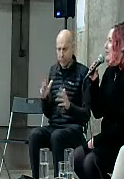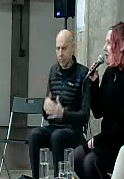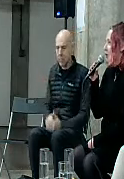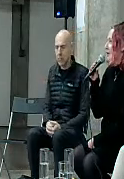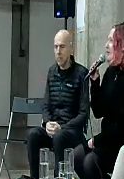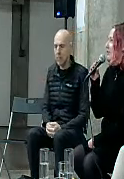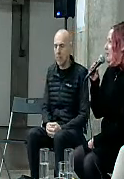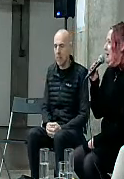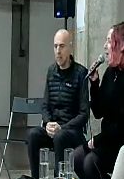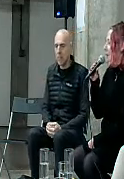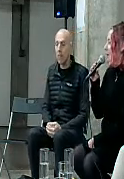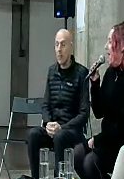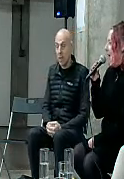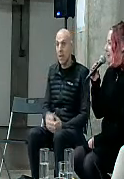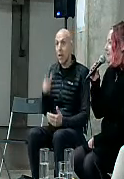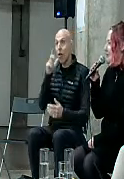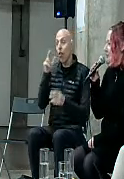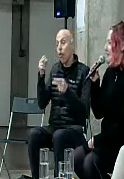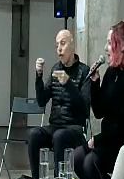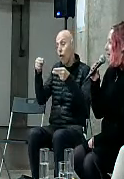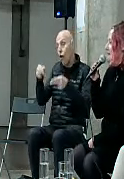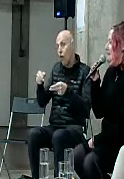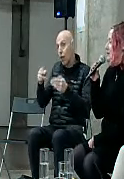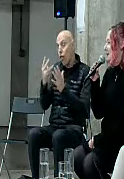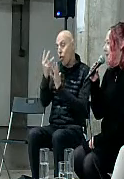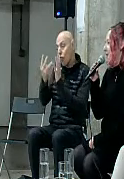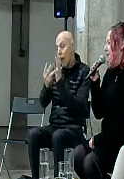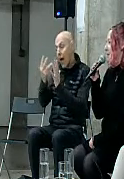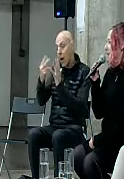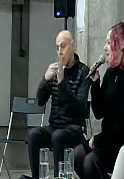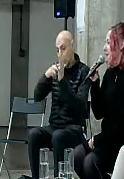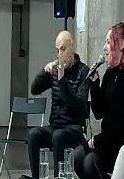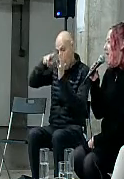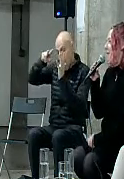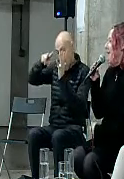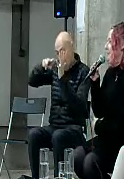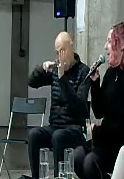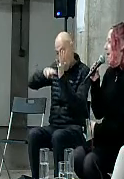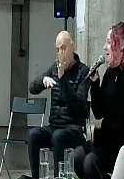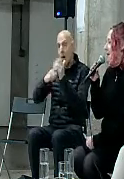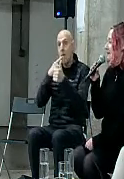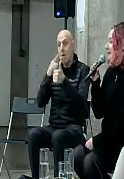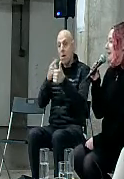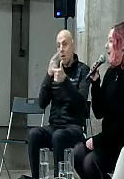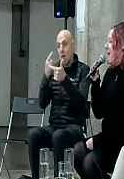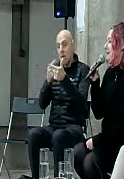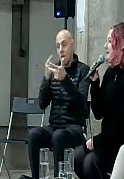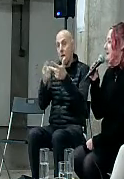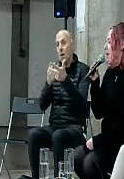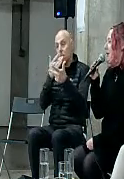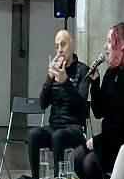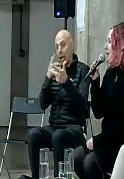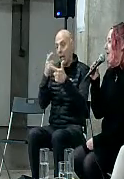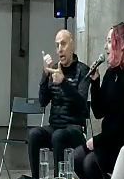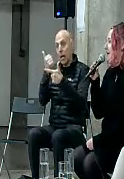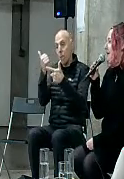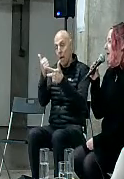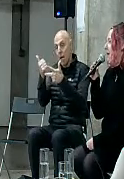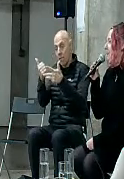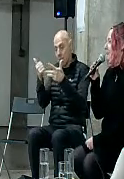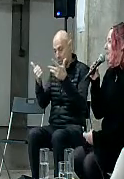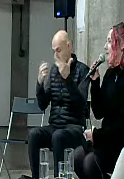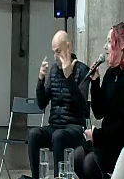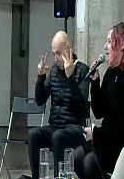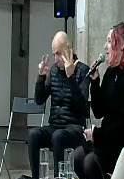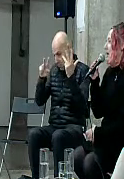It took the coroner 3 whole hours to read out every single mistake that was made and the impact that mistake had on the